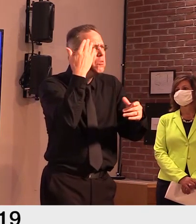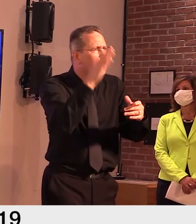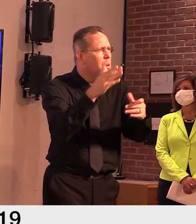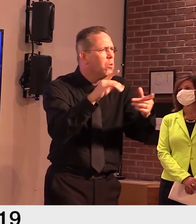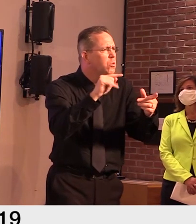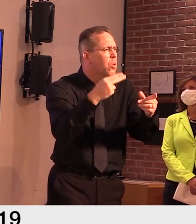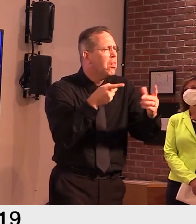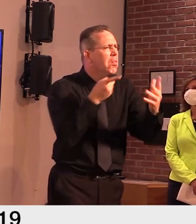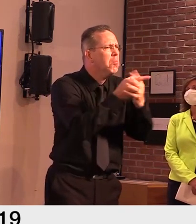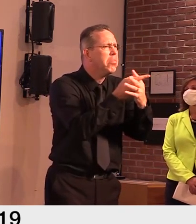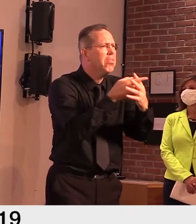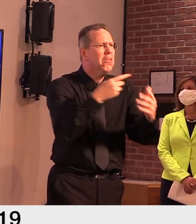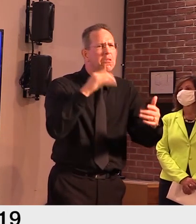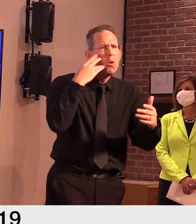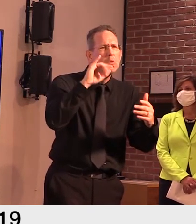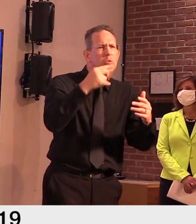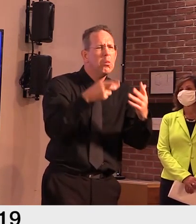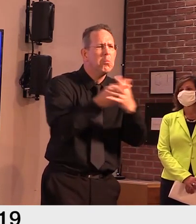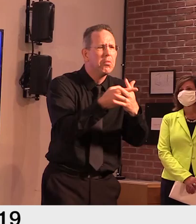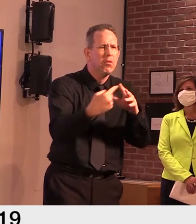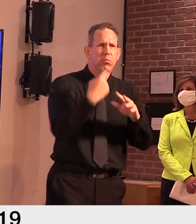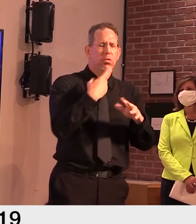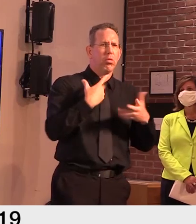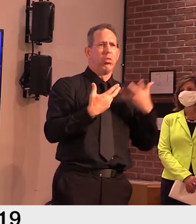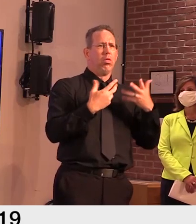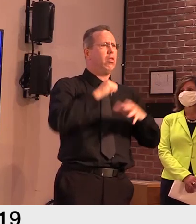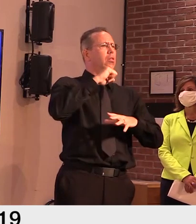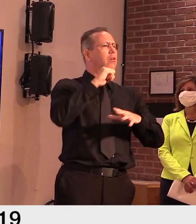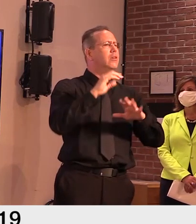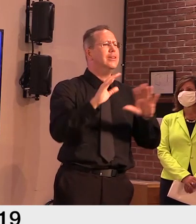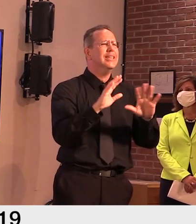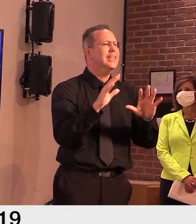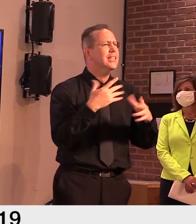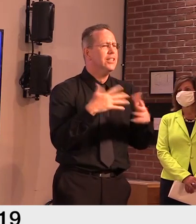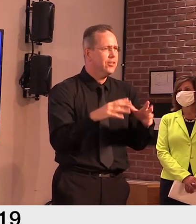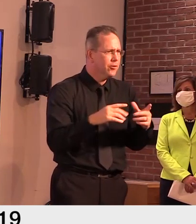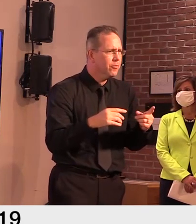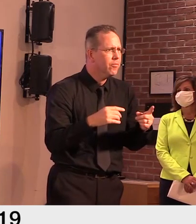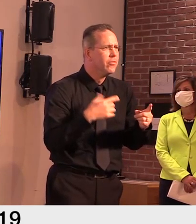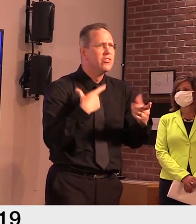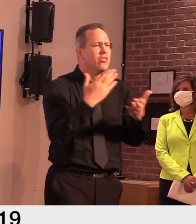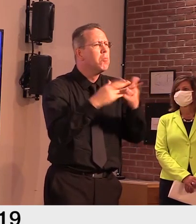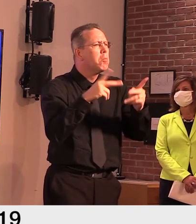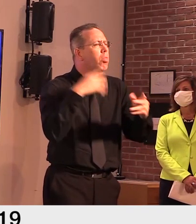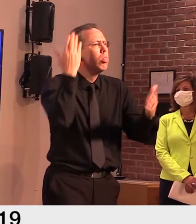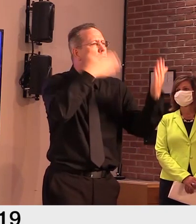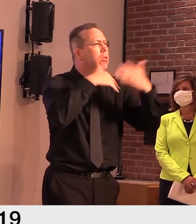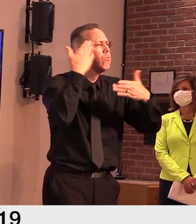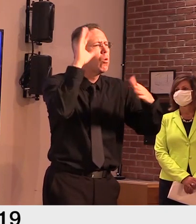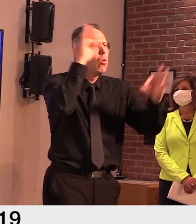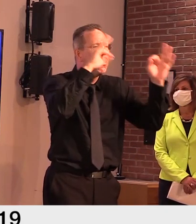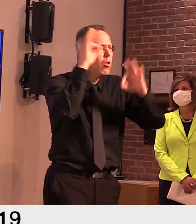not knowing that Juneteenth existed. I'm a person of color who was raised in this country,